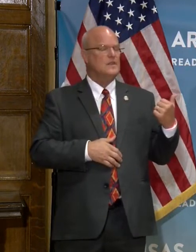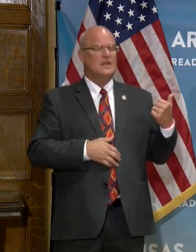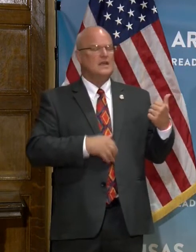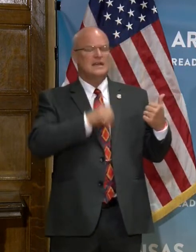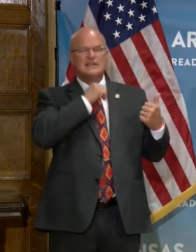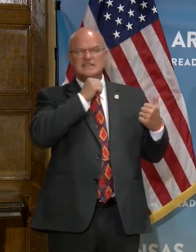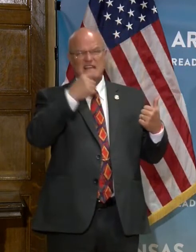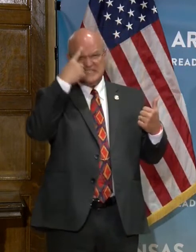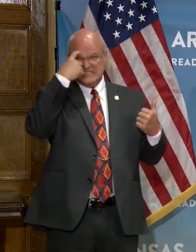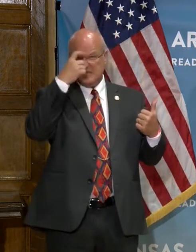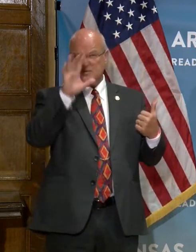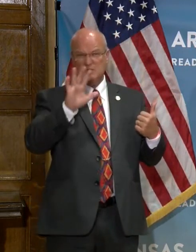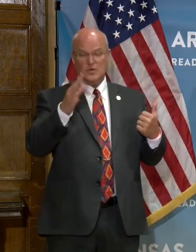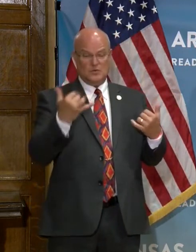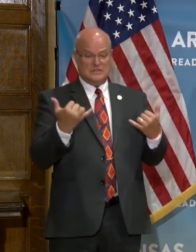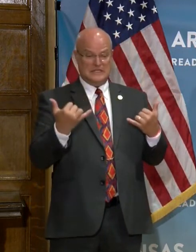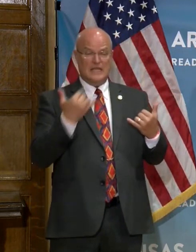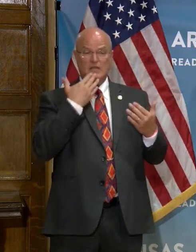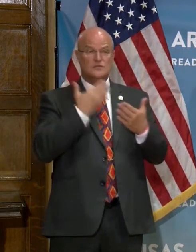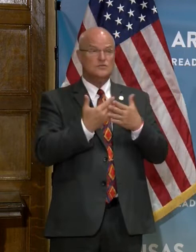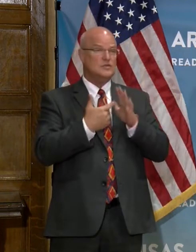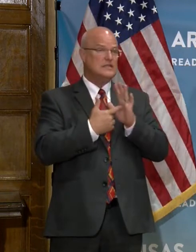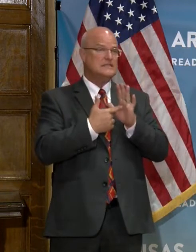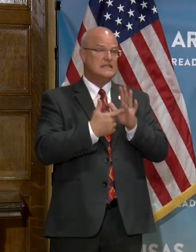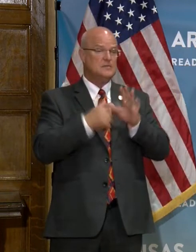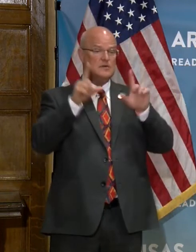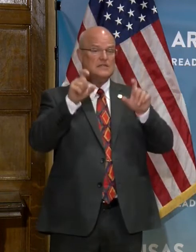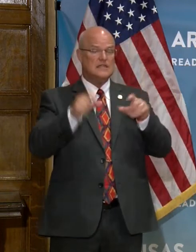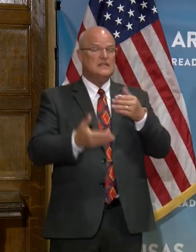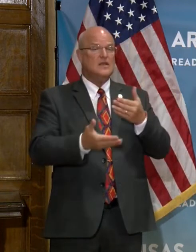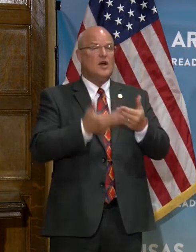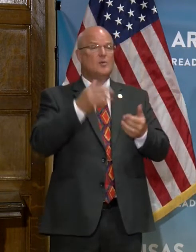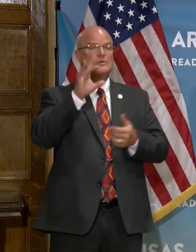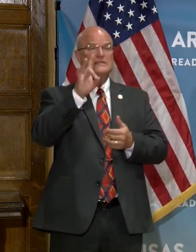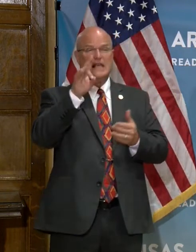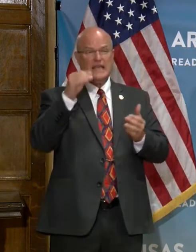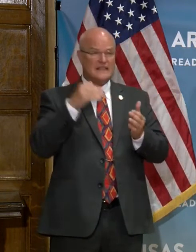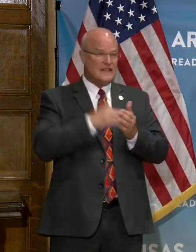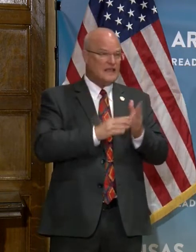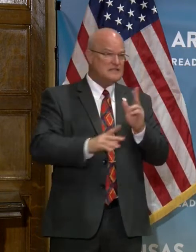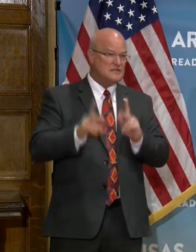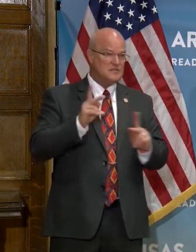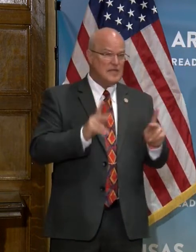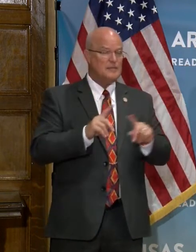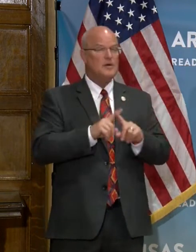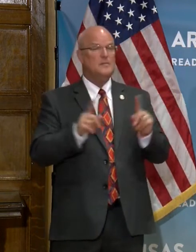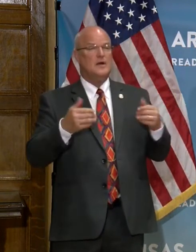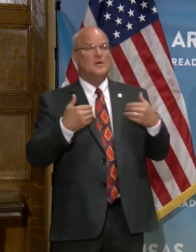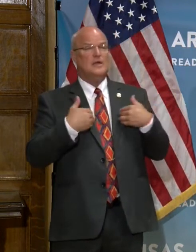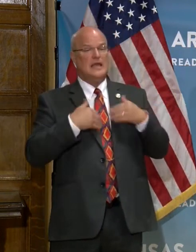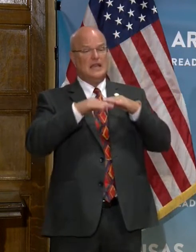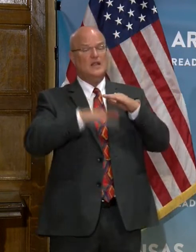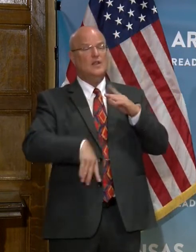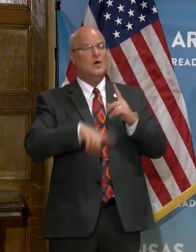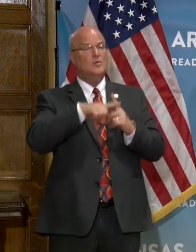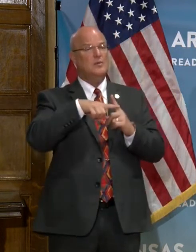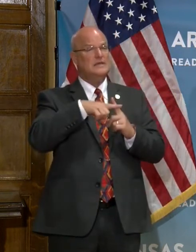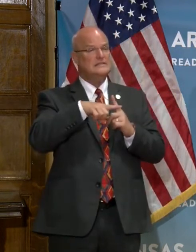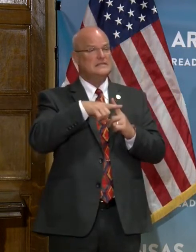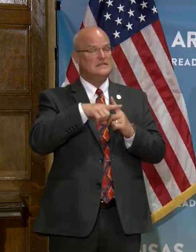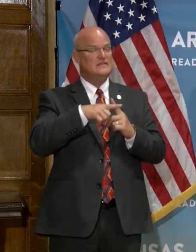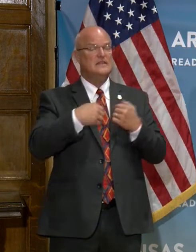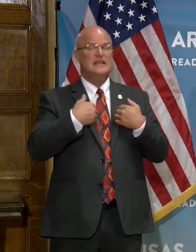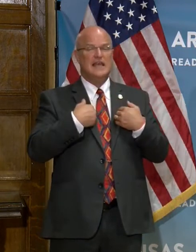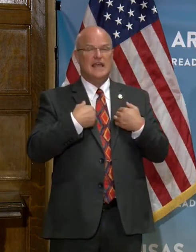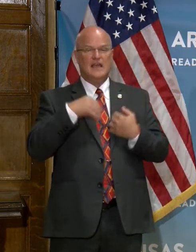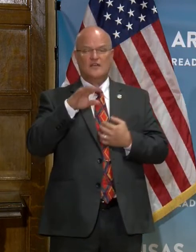skeptical because, I mean, today is a good example. We tested almost 8,000, and yet we had a low positivity. We